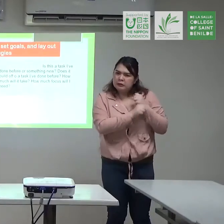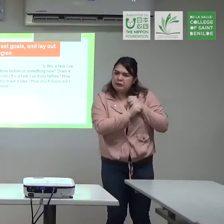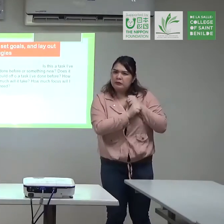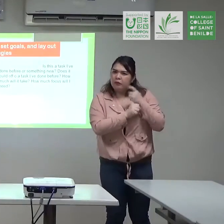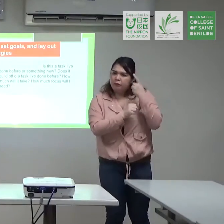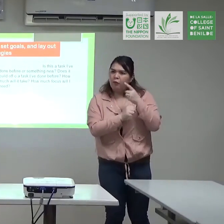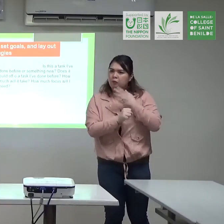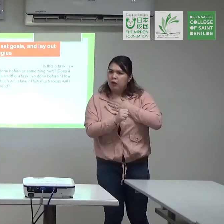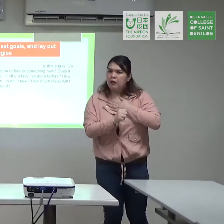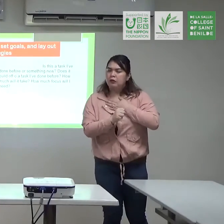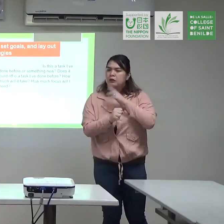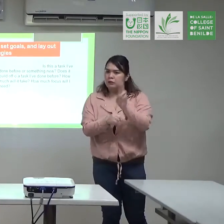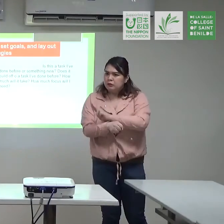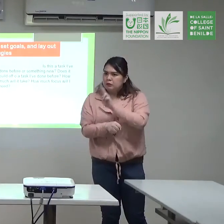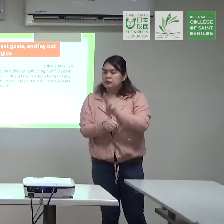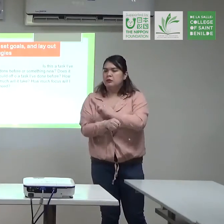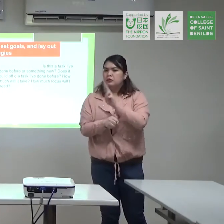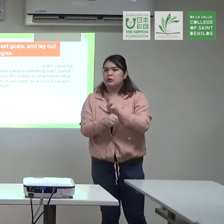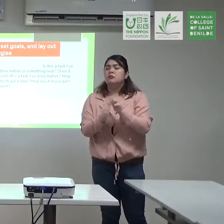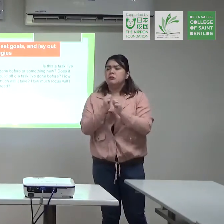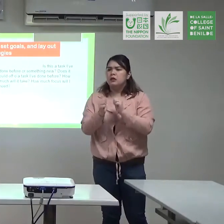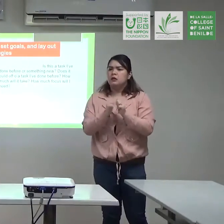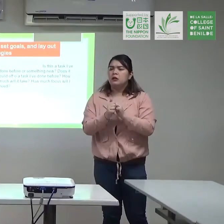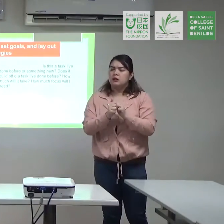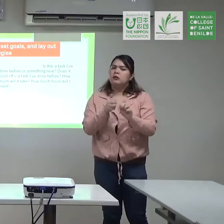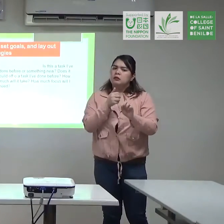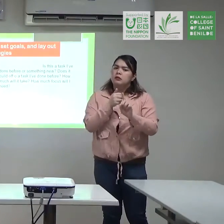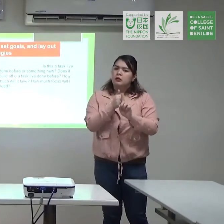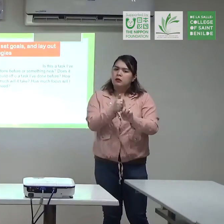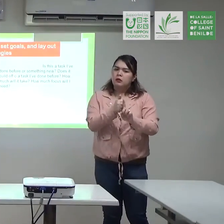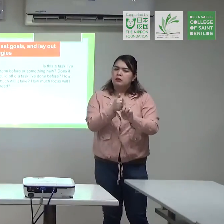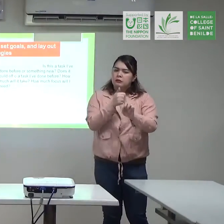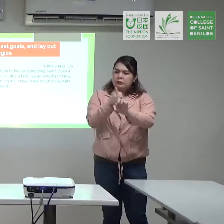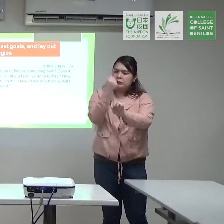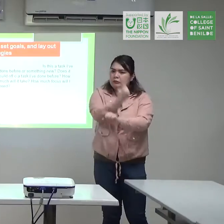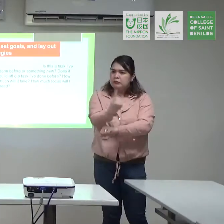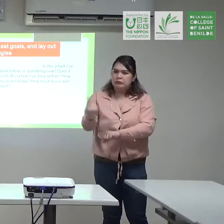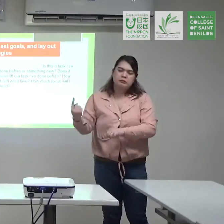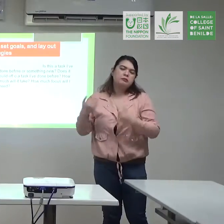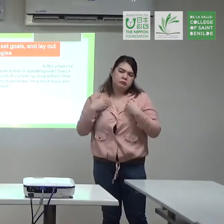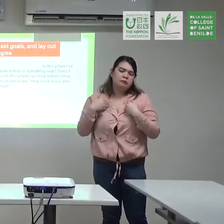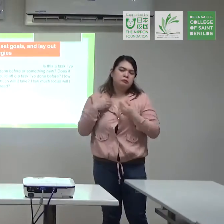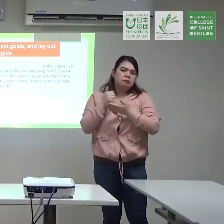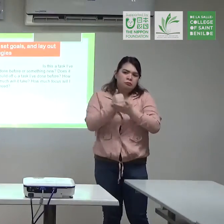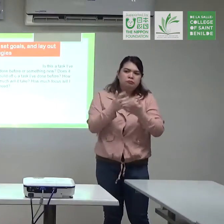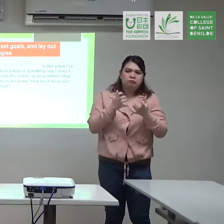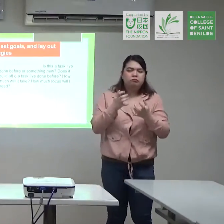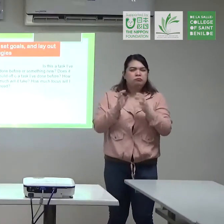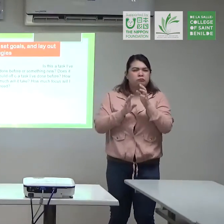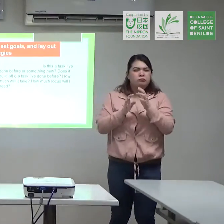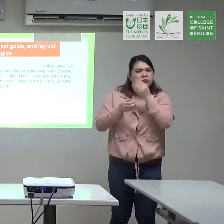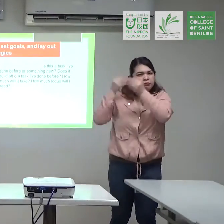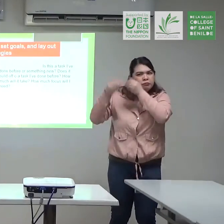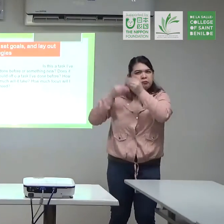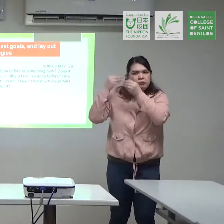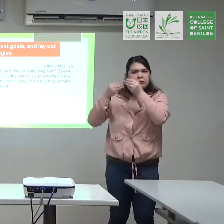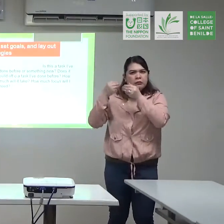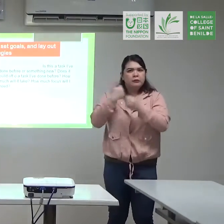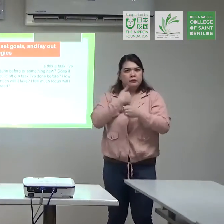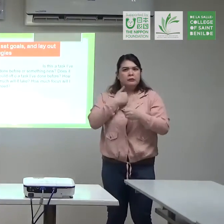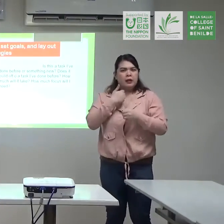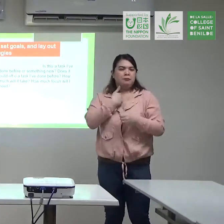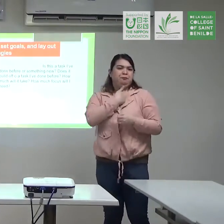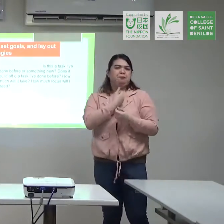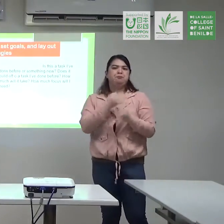that would flood the mind of the students as he or she develops metacognitive